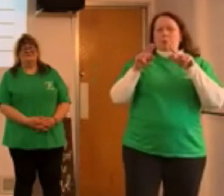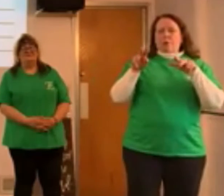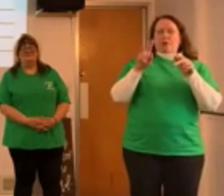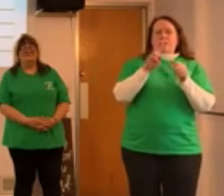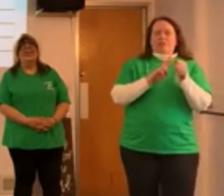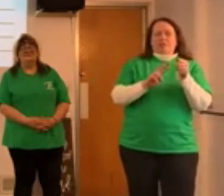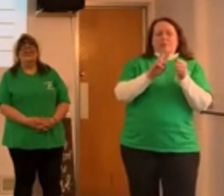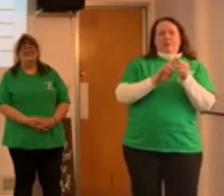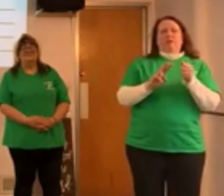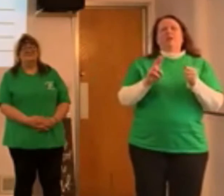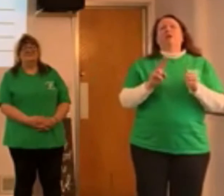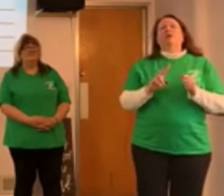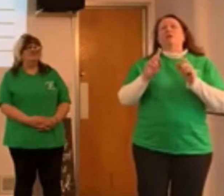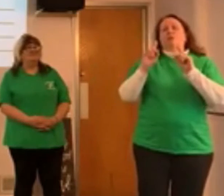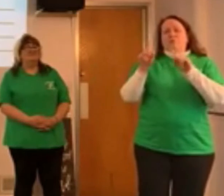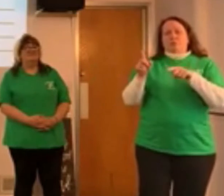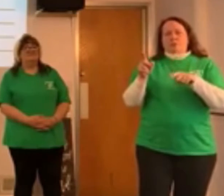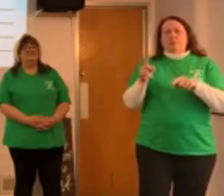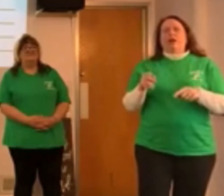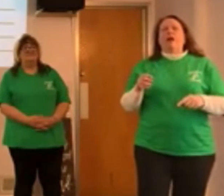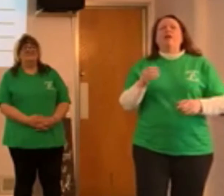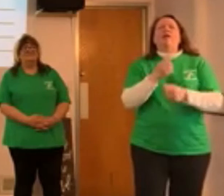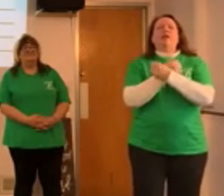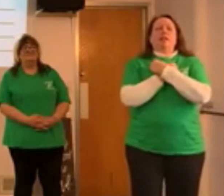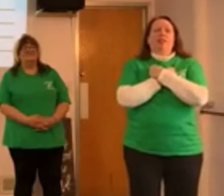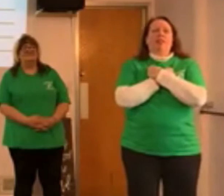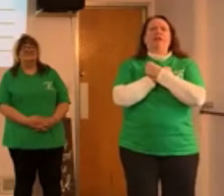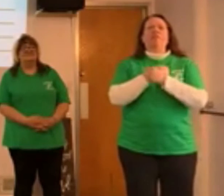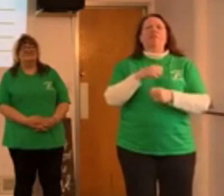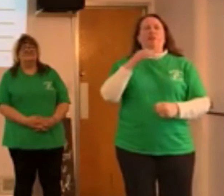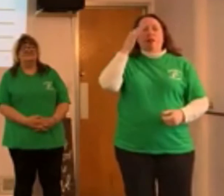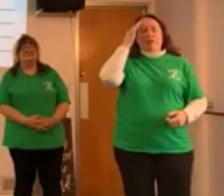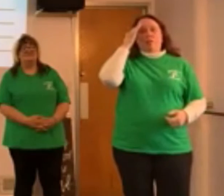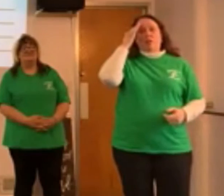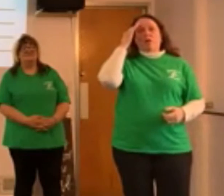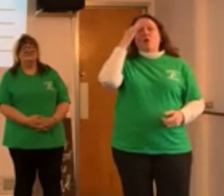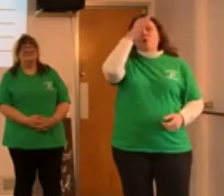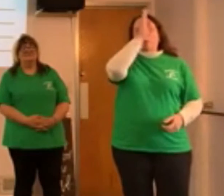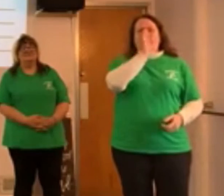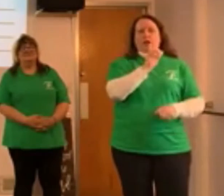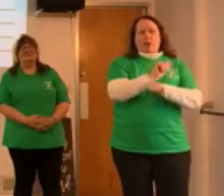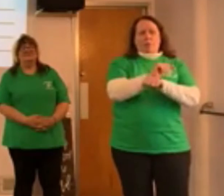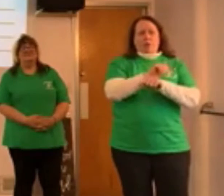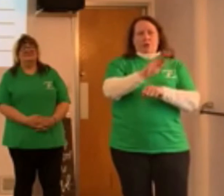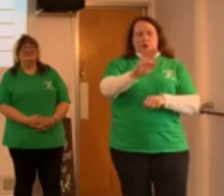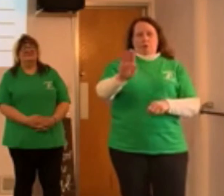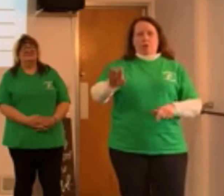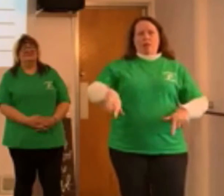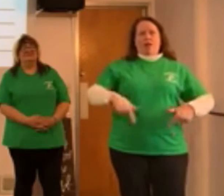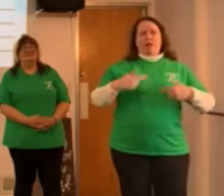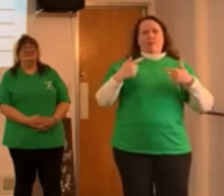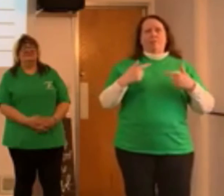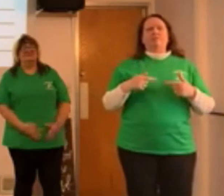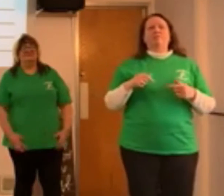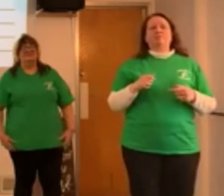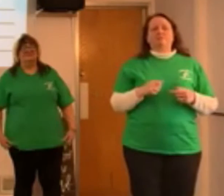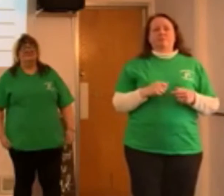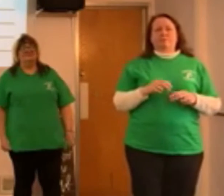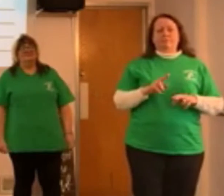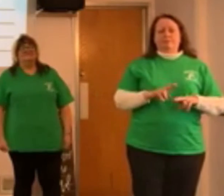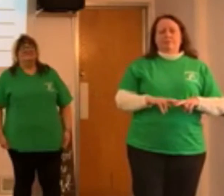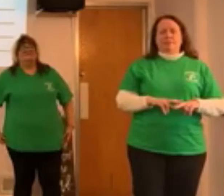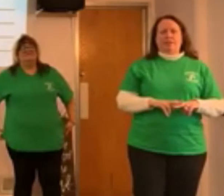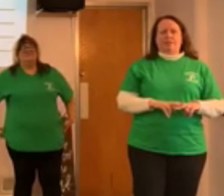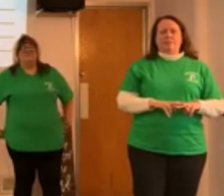us. We would love to hear how God's working in your life. Let's give this time to the Lord. You can remain seated for